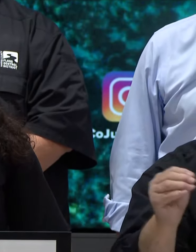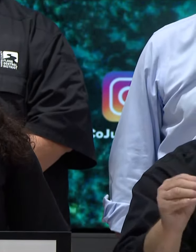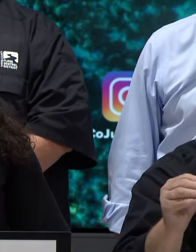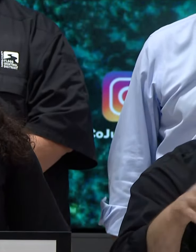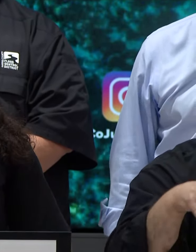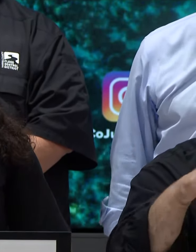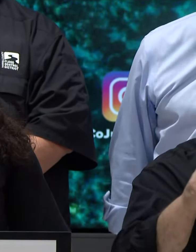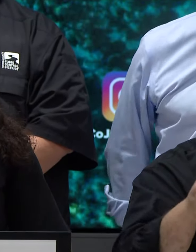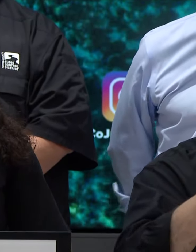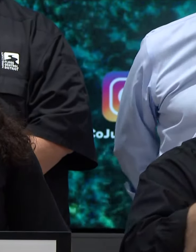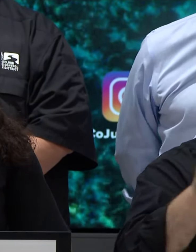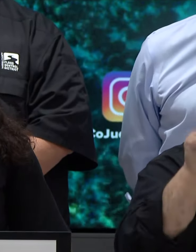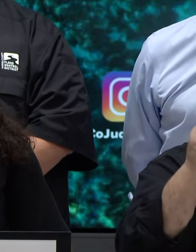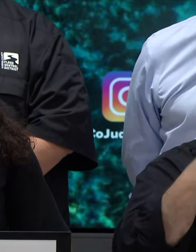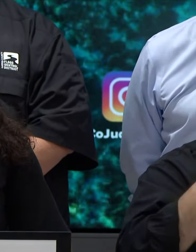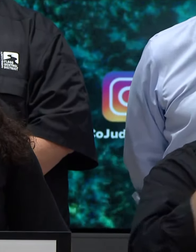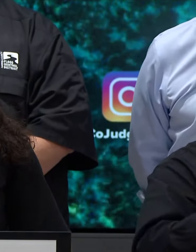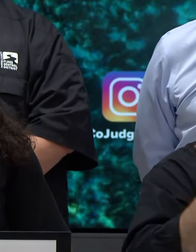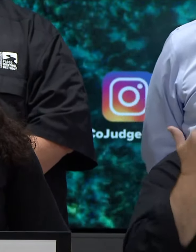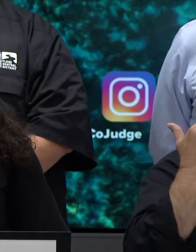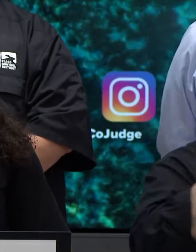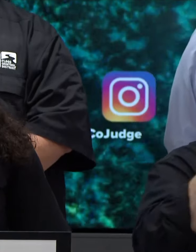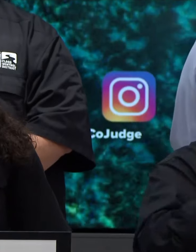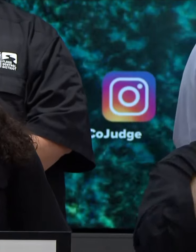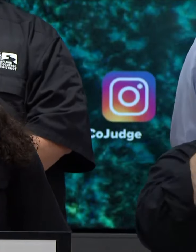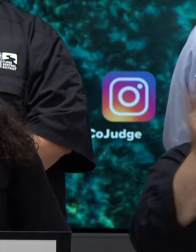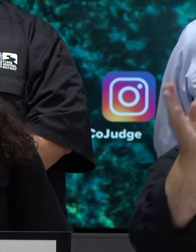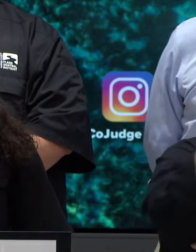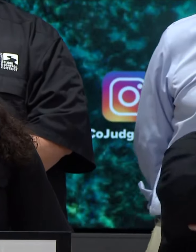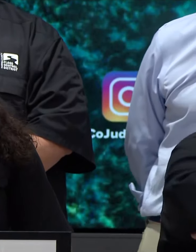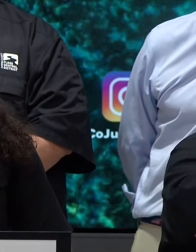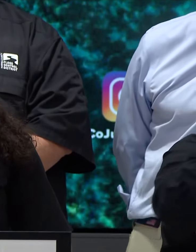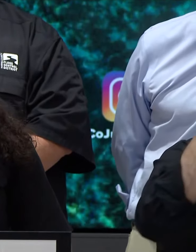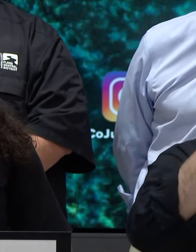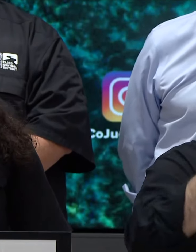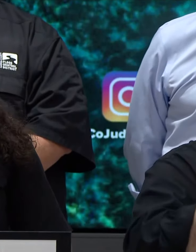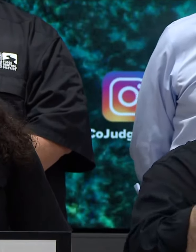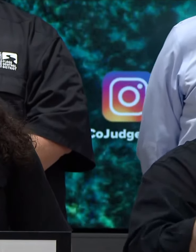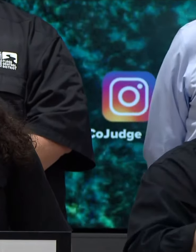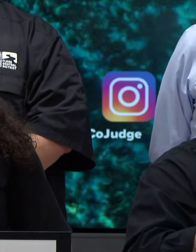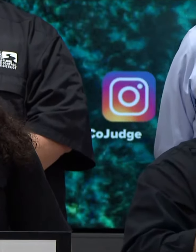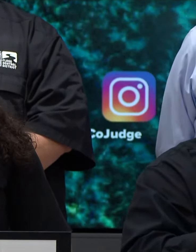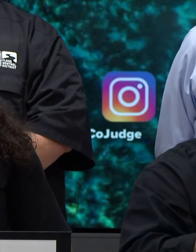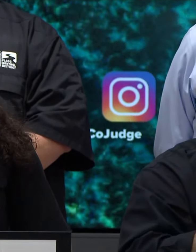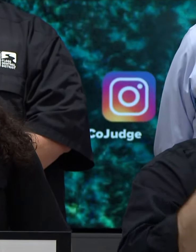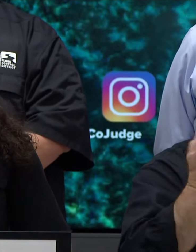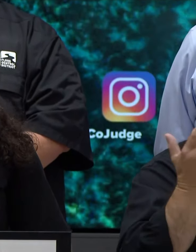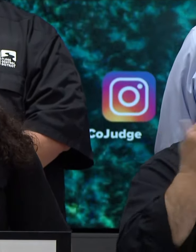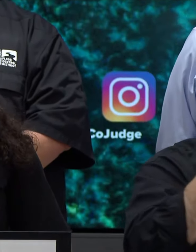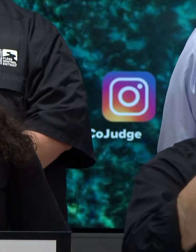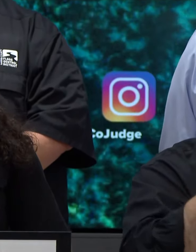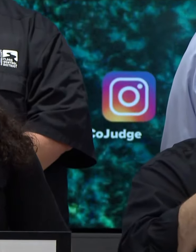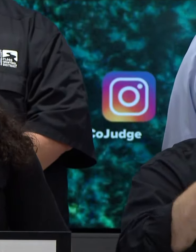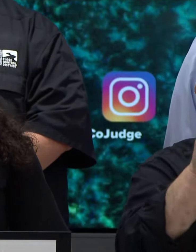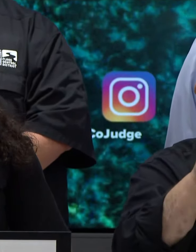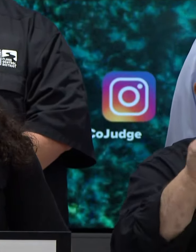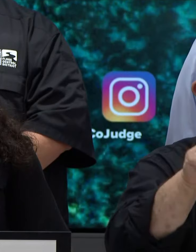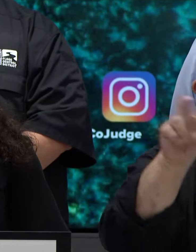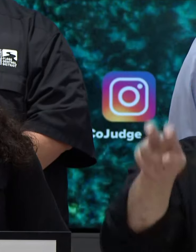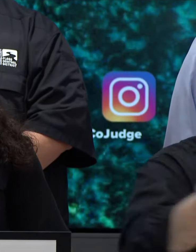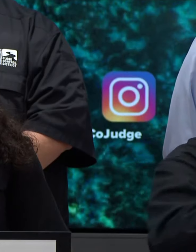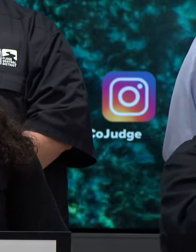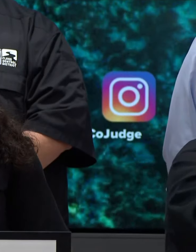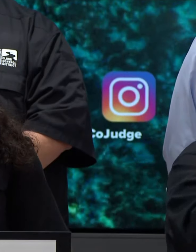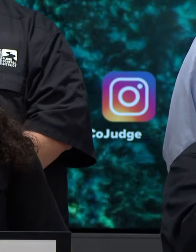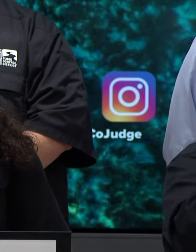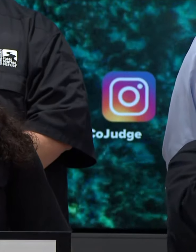we do, though, have cooling centers for the daytime. So if you would like a cool place to be, if you need transportation there, you can